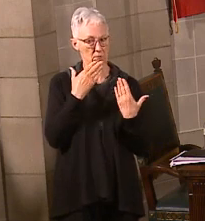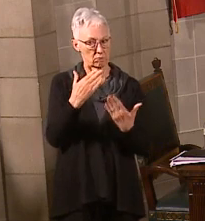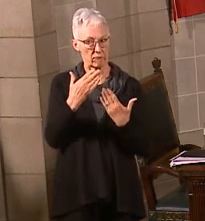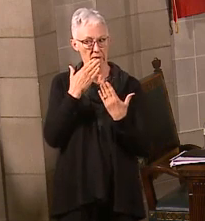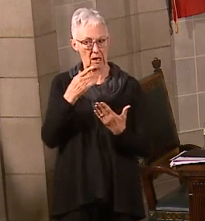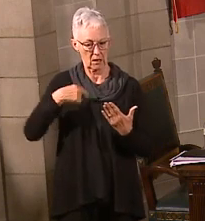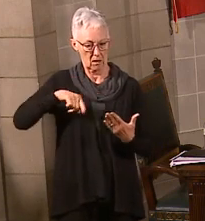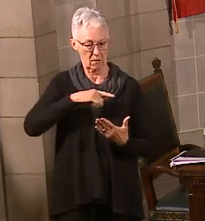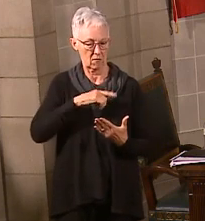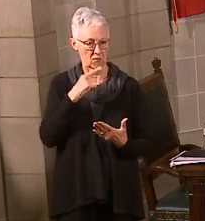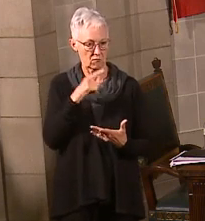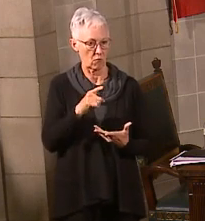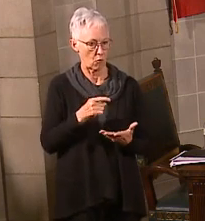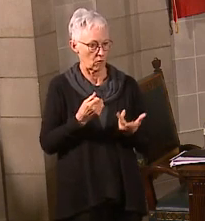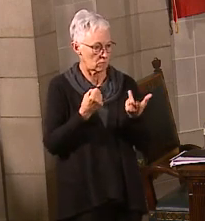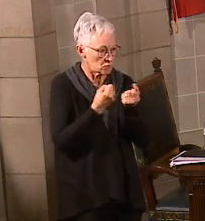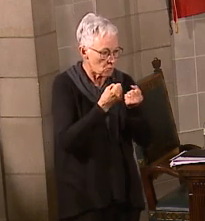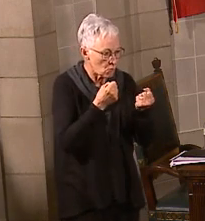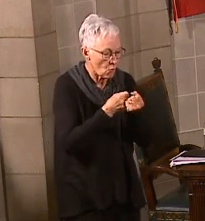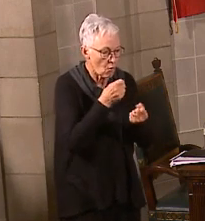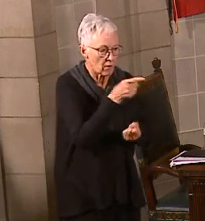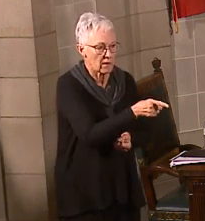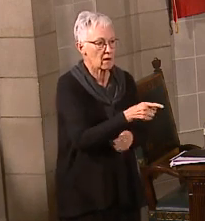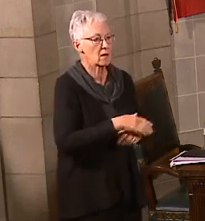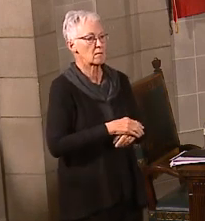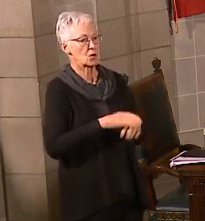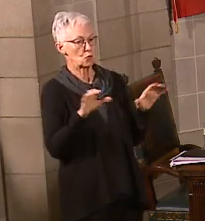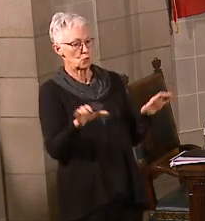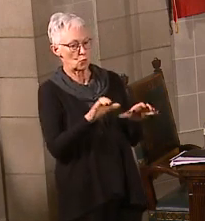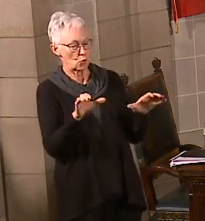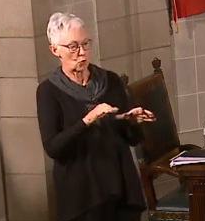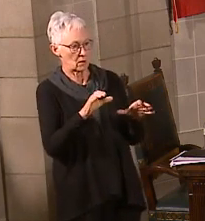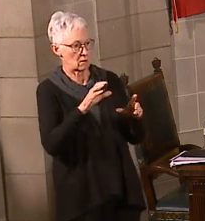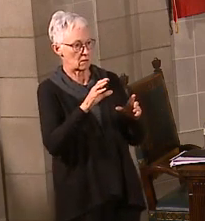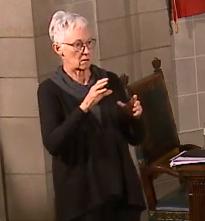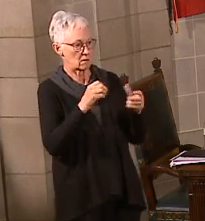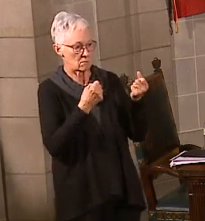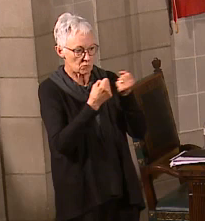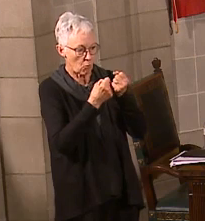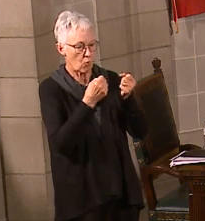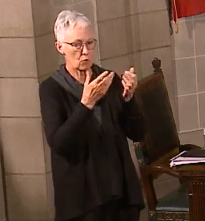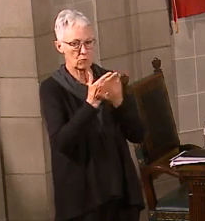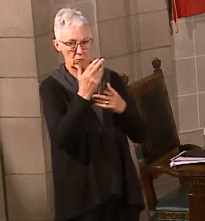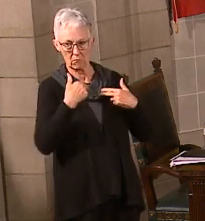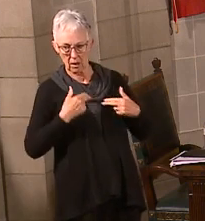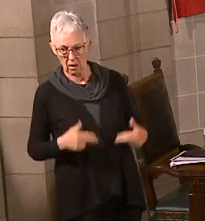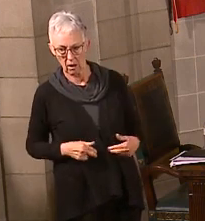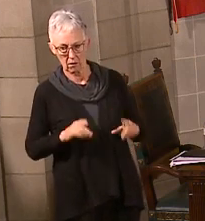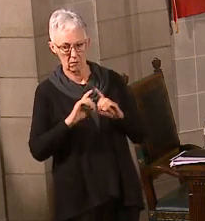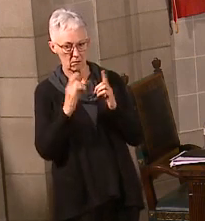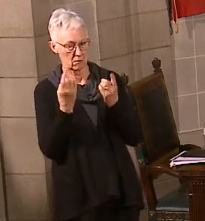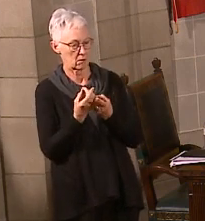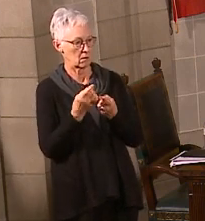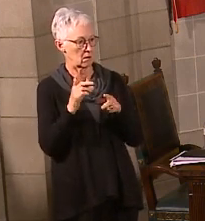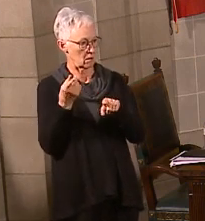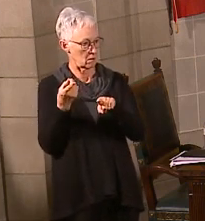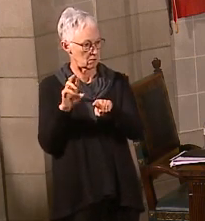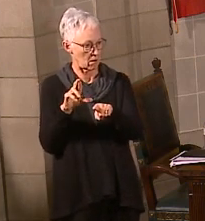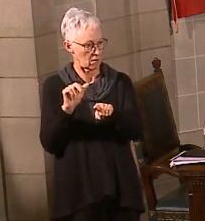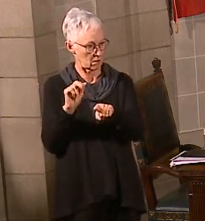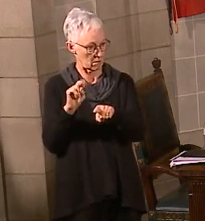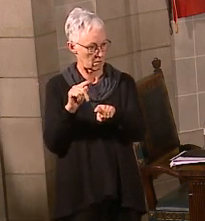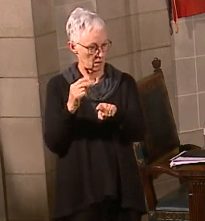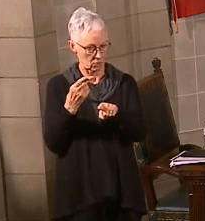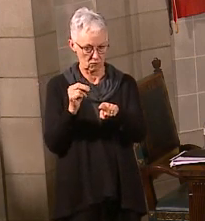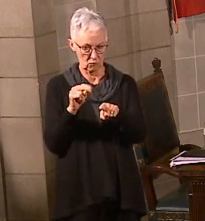to be able to do more contact tracing, the amount of testing we've been doing there. Obviously, Dr. Antone's been talking about how close